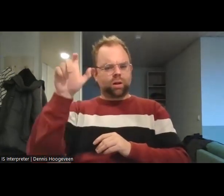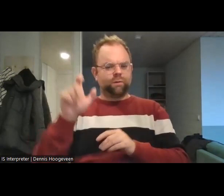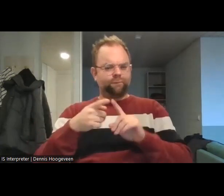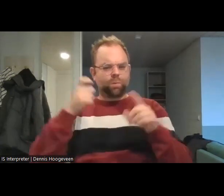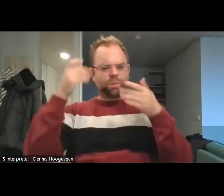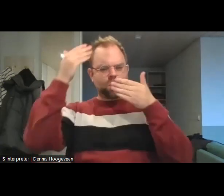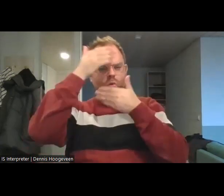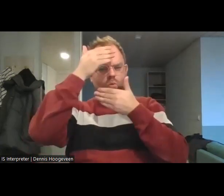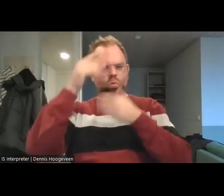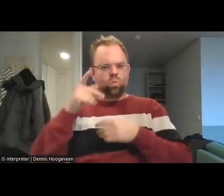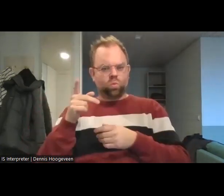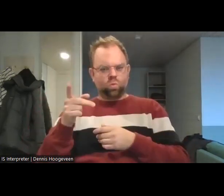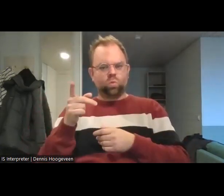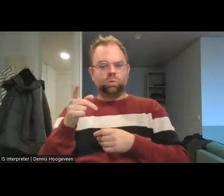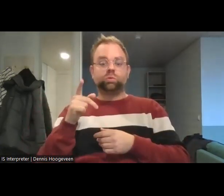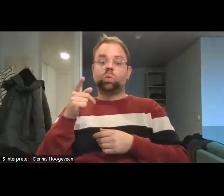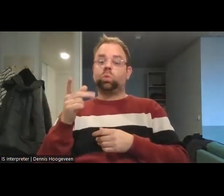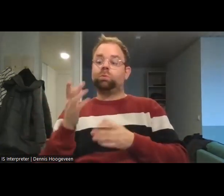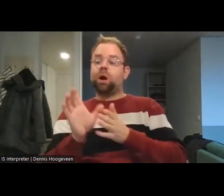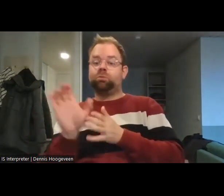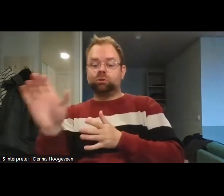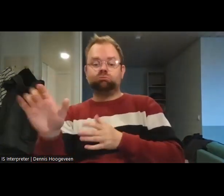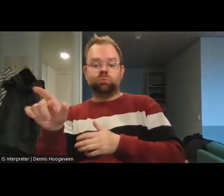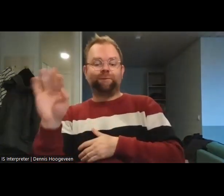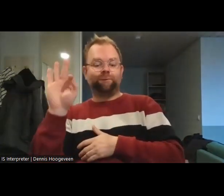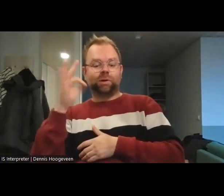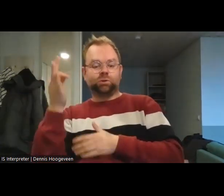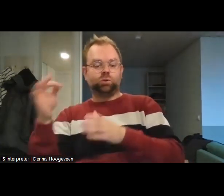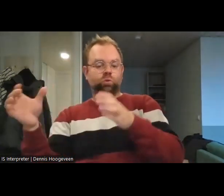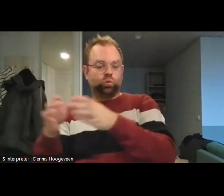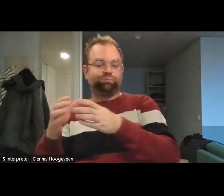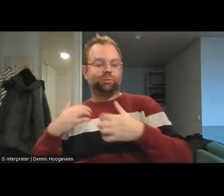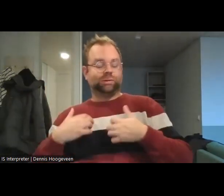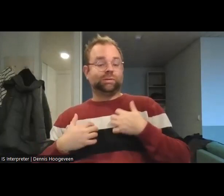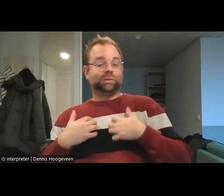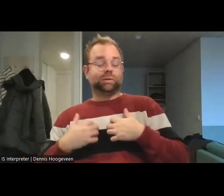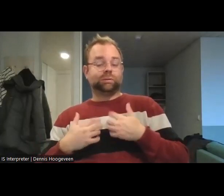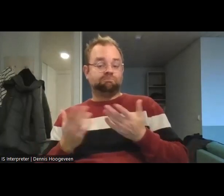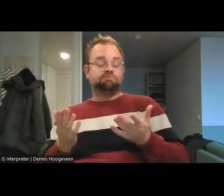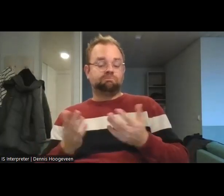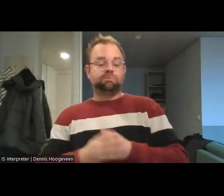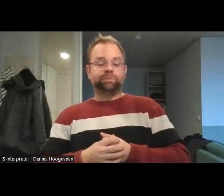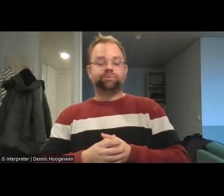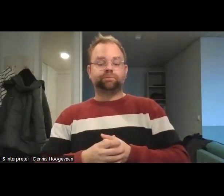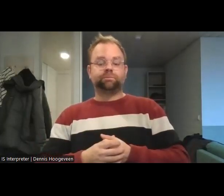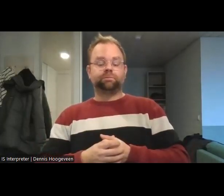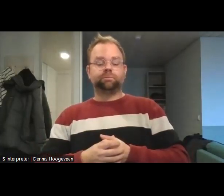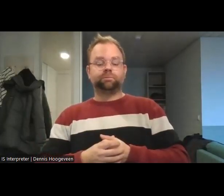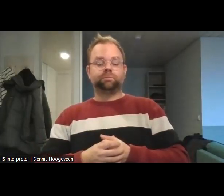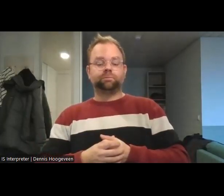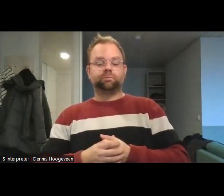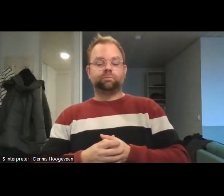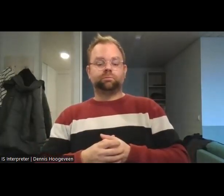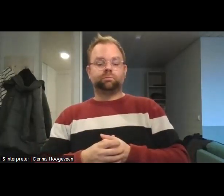I think Bujar left his contacts, and I will copy those so we